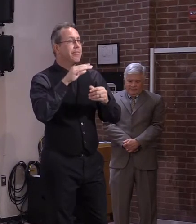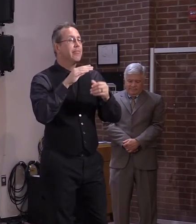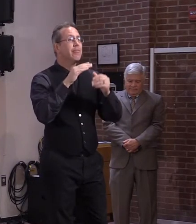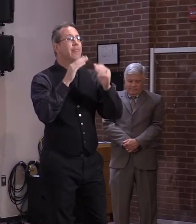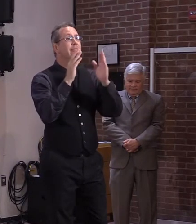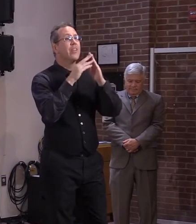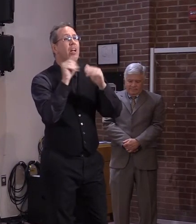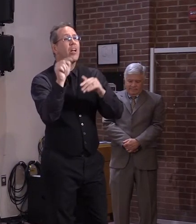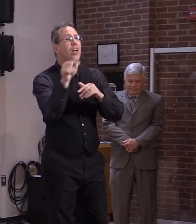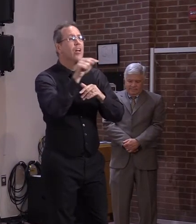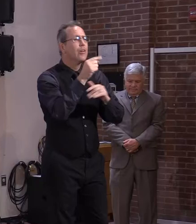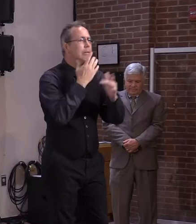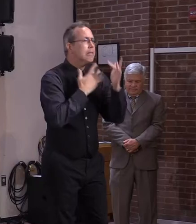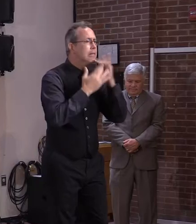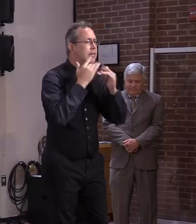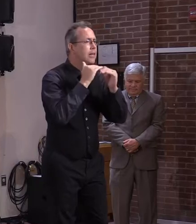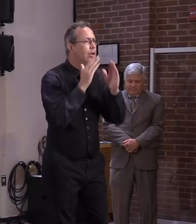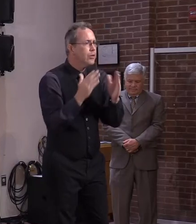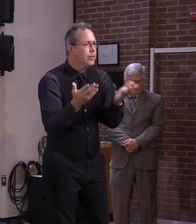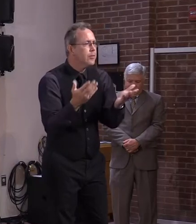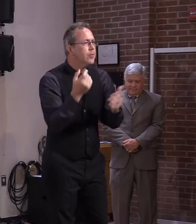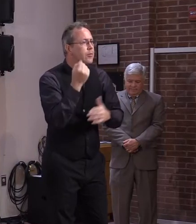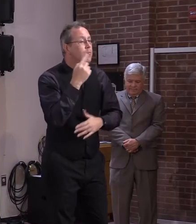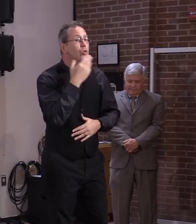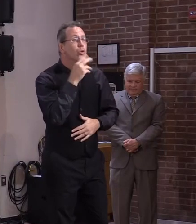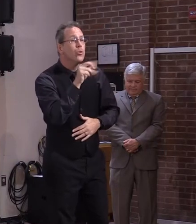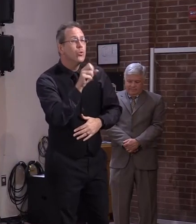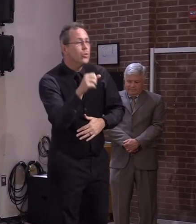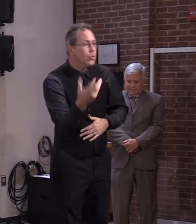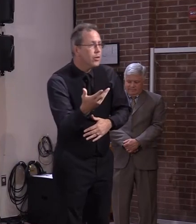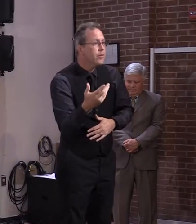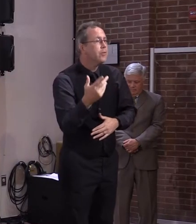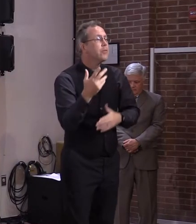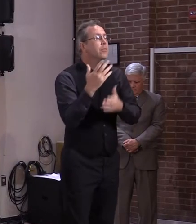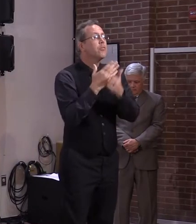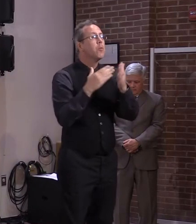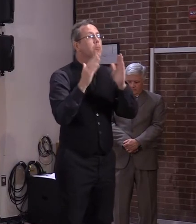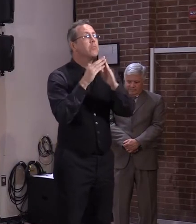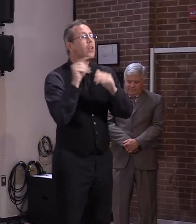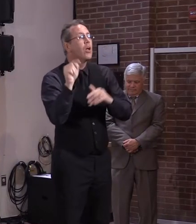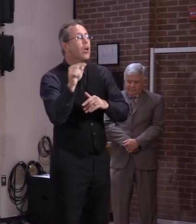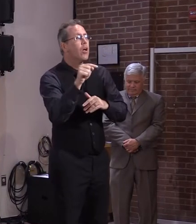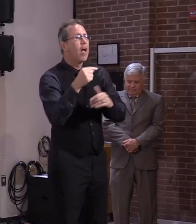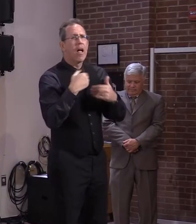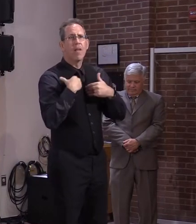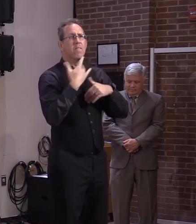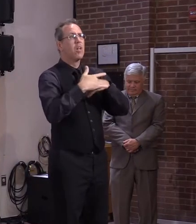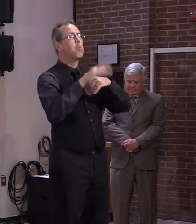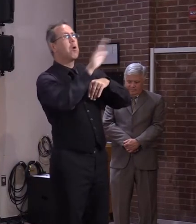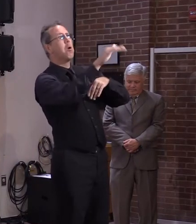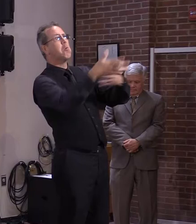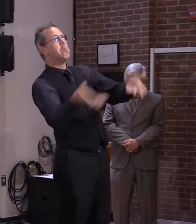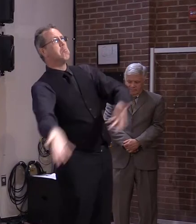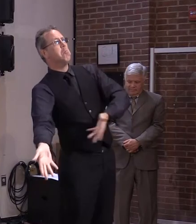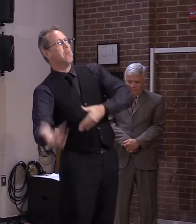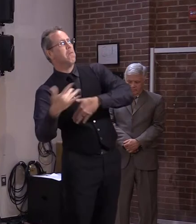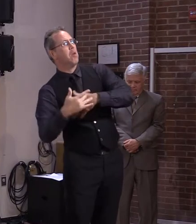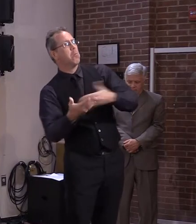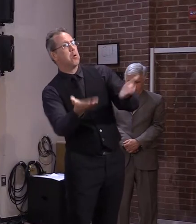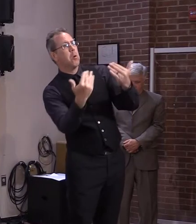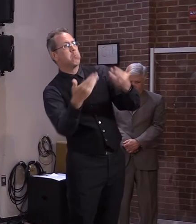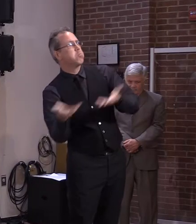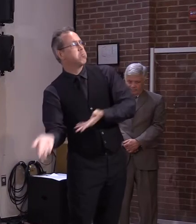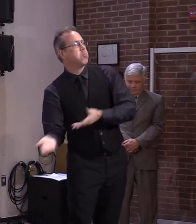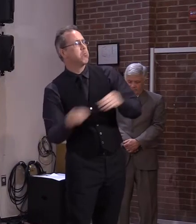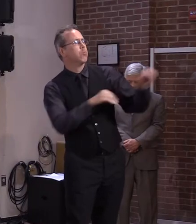a couple areas of the state that has capacity, and so we'll be working with our community partners, our